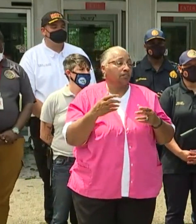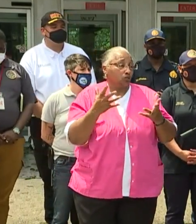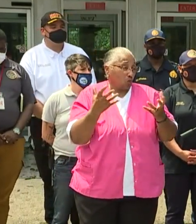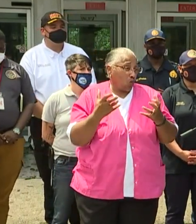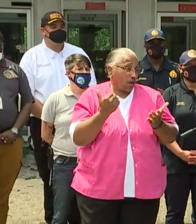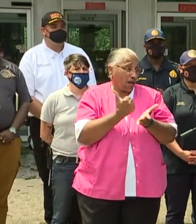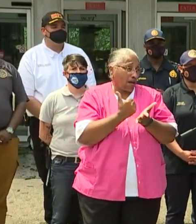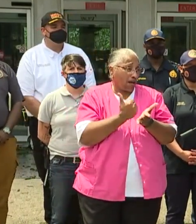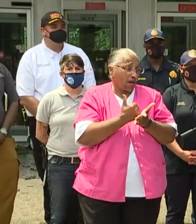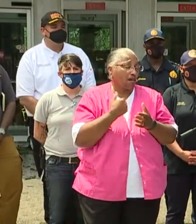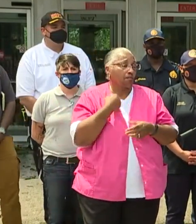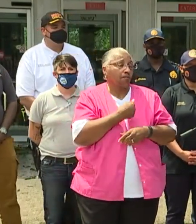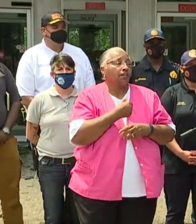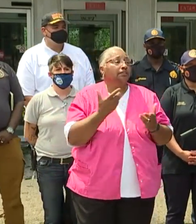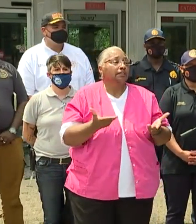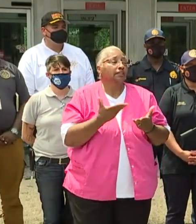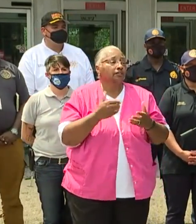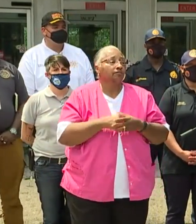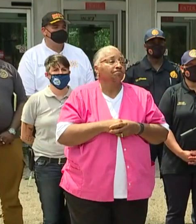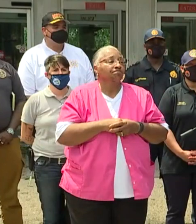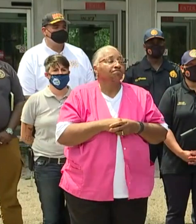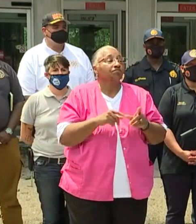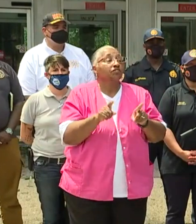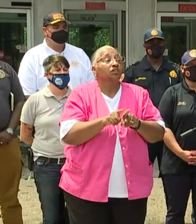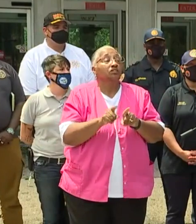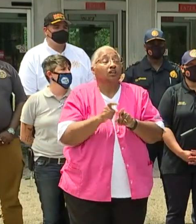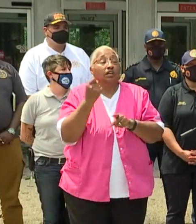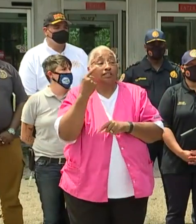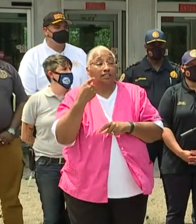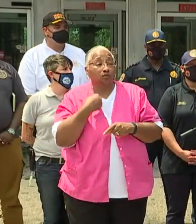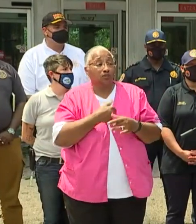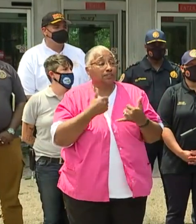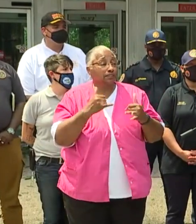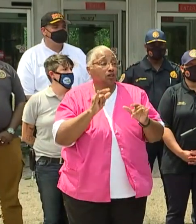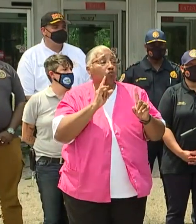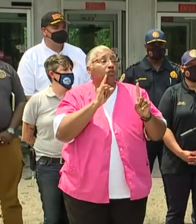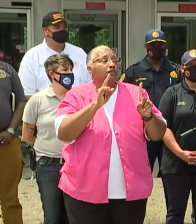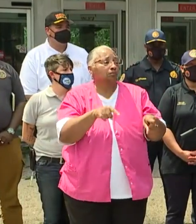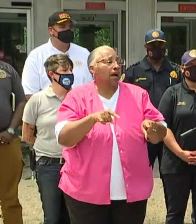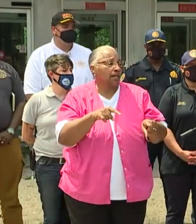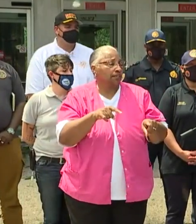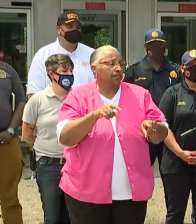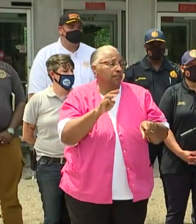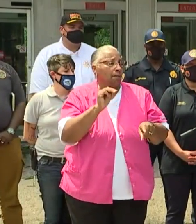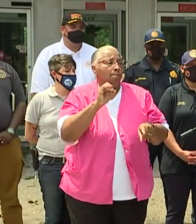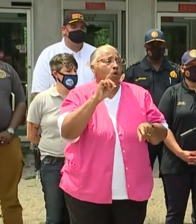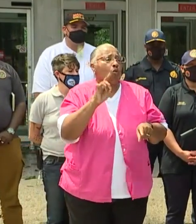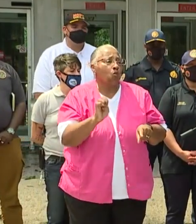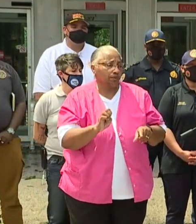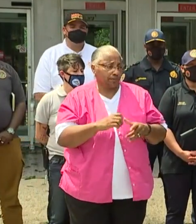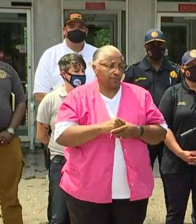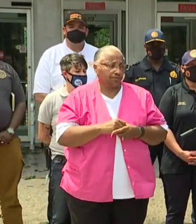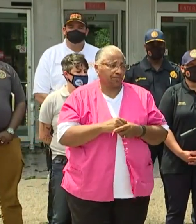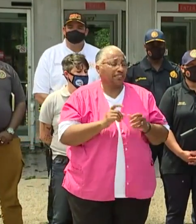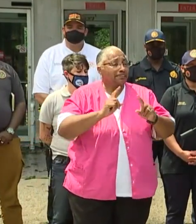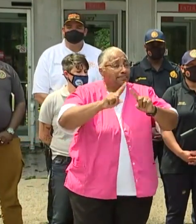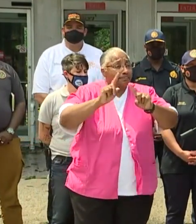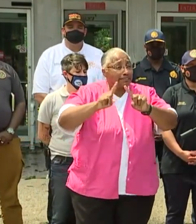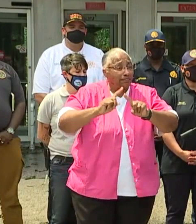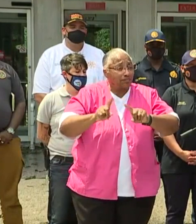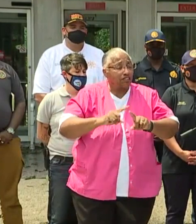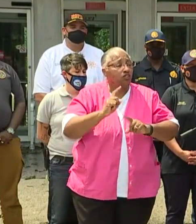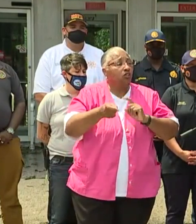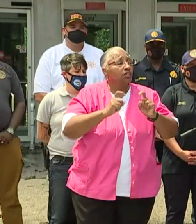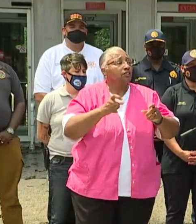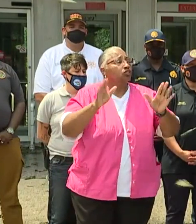greatly appreciated. Understand that we're still in response mode right now, and so donations and all these things, they're great.